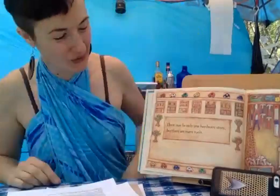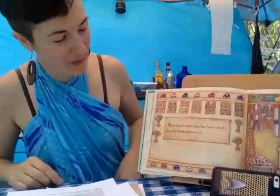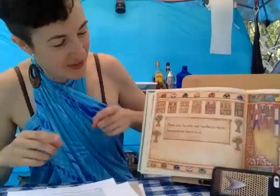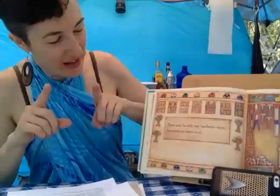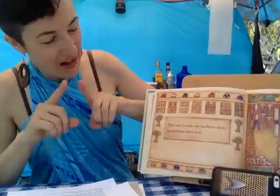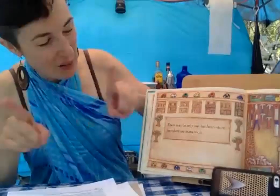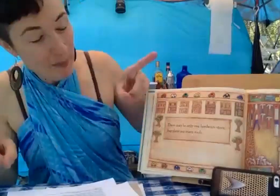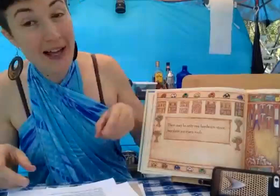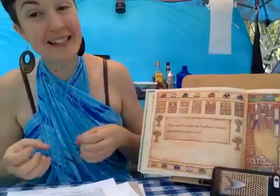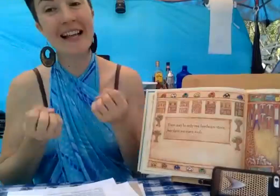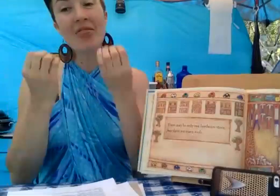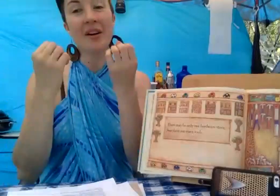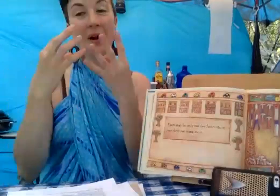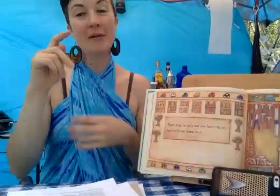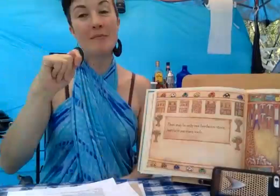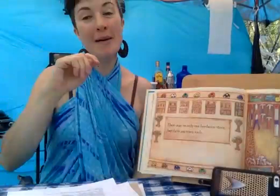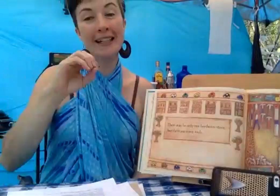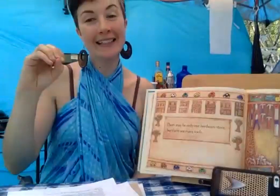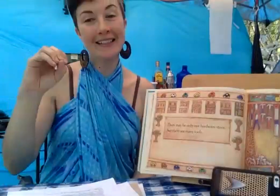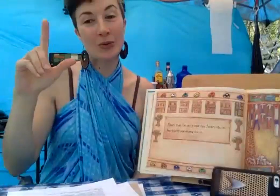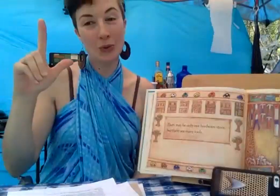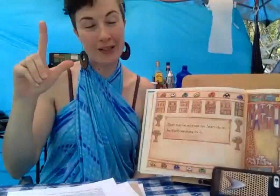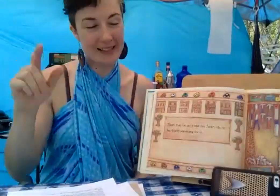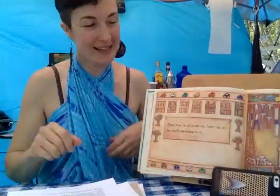store, but there are many tools.